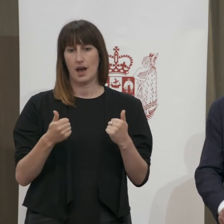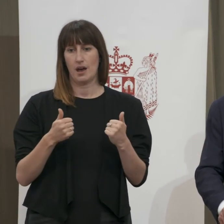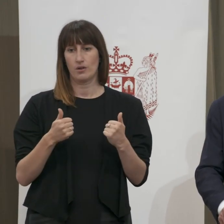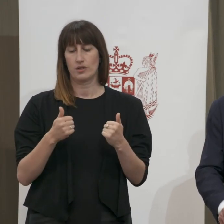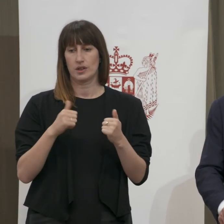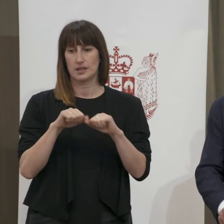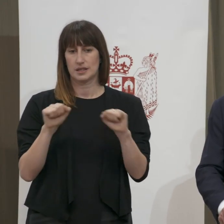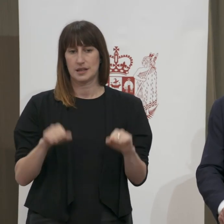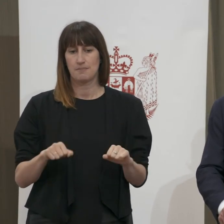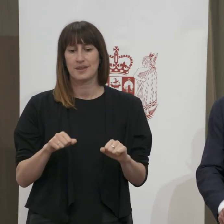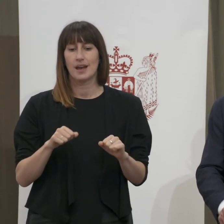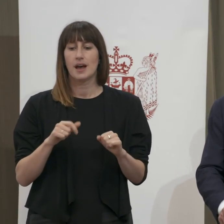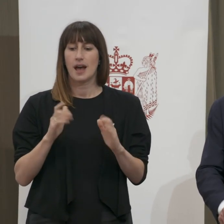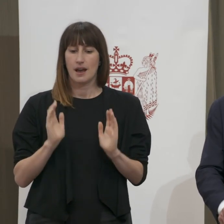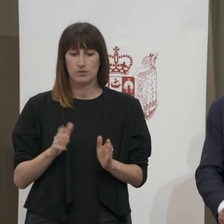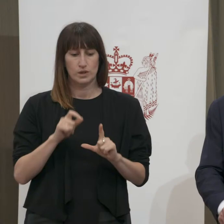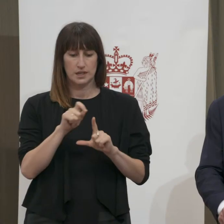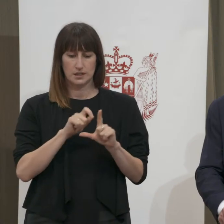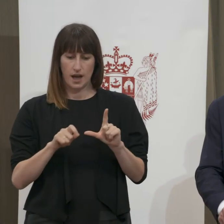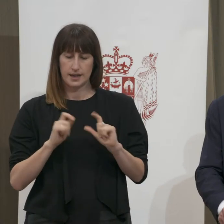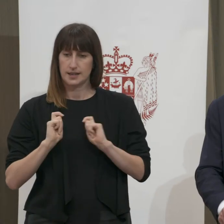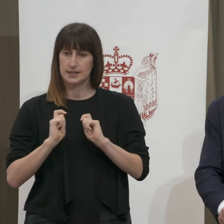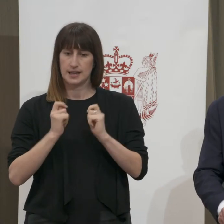deliver services that work for them.